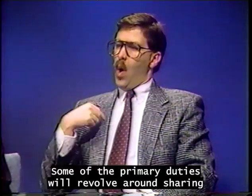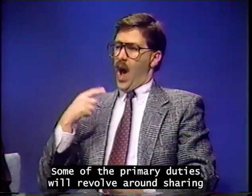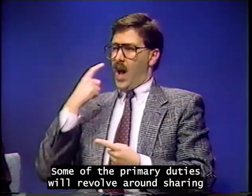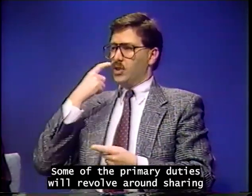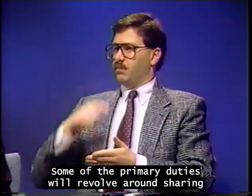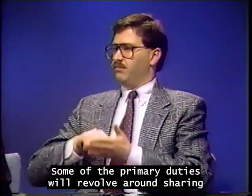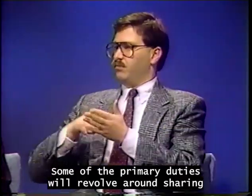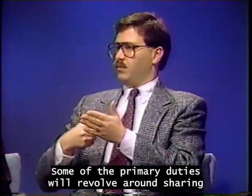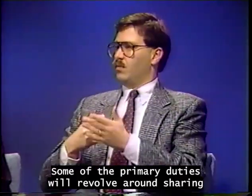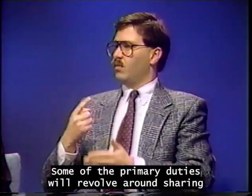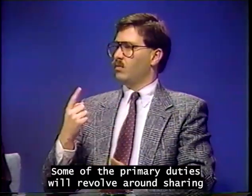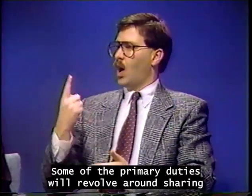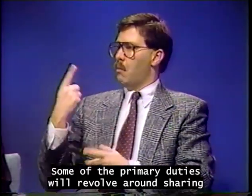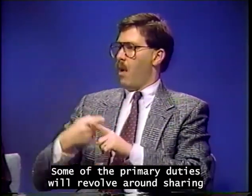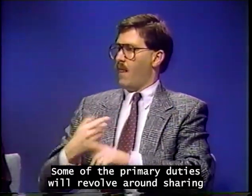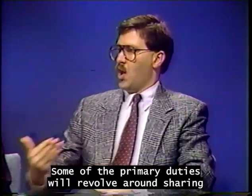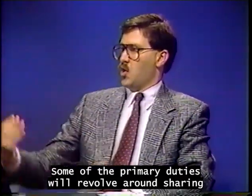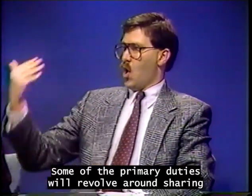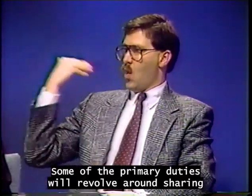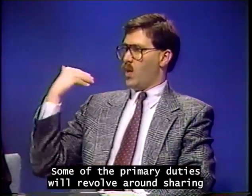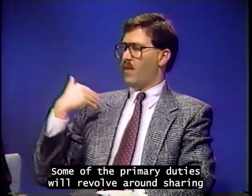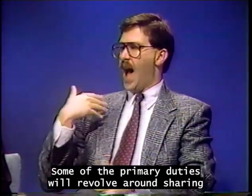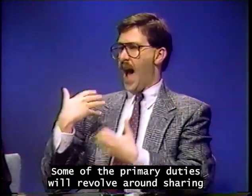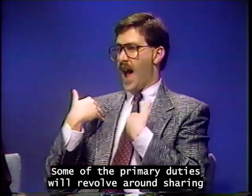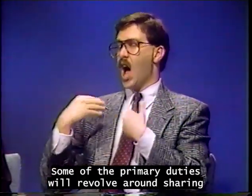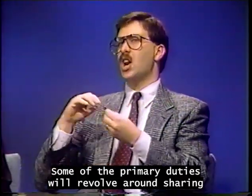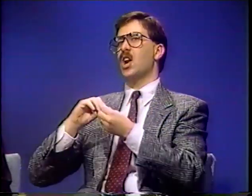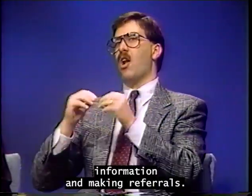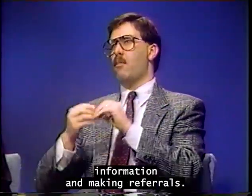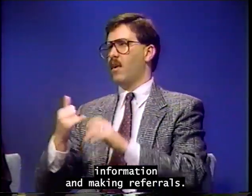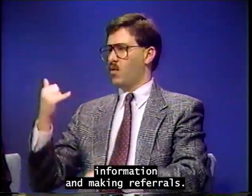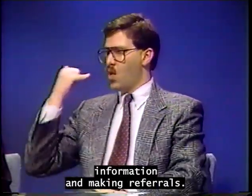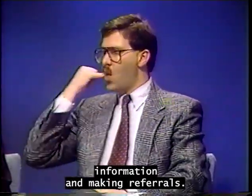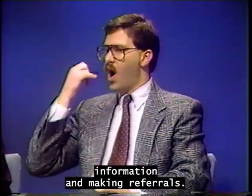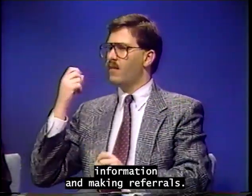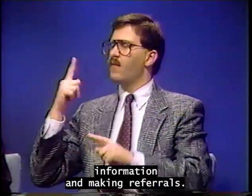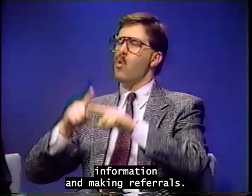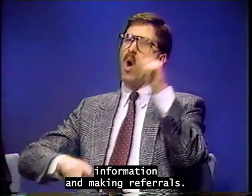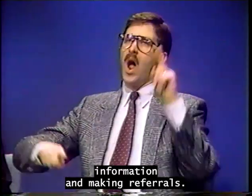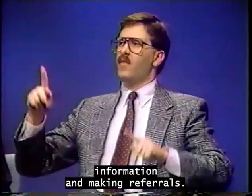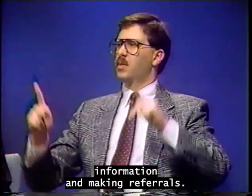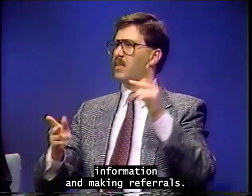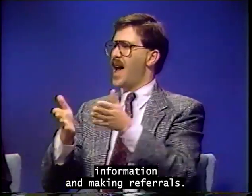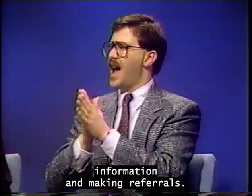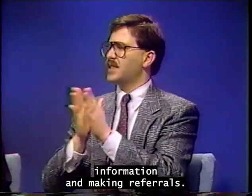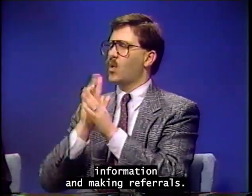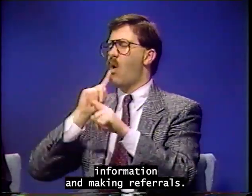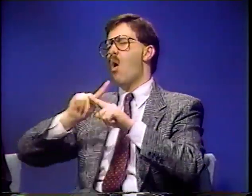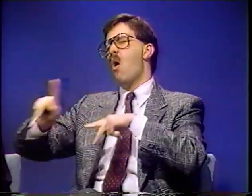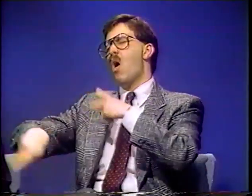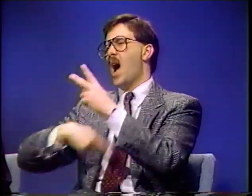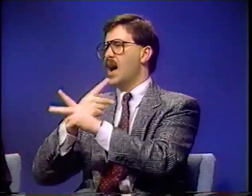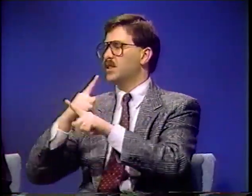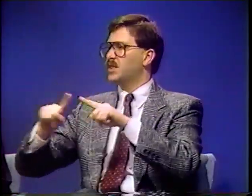Some of the primary duties will revolve around sharing information and making referrals.